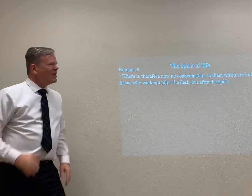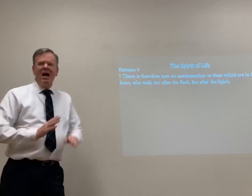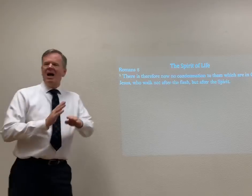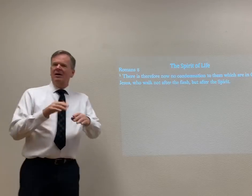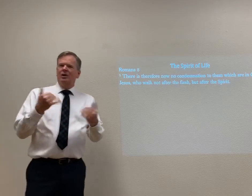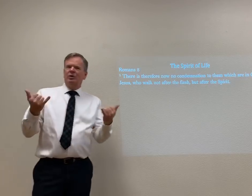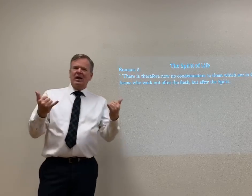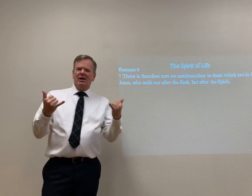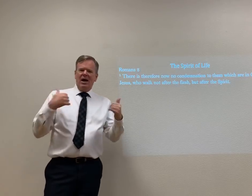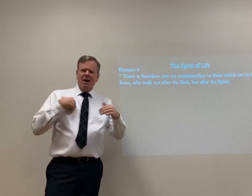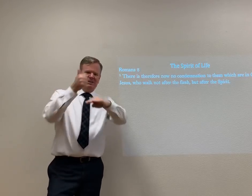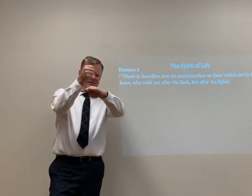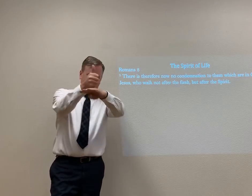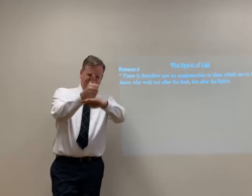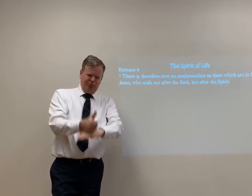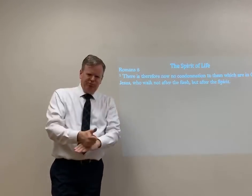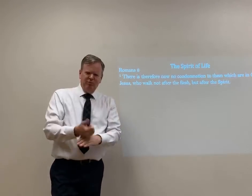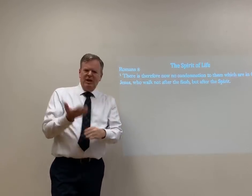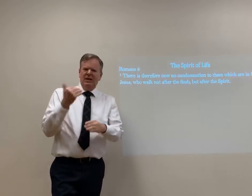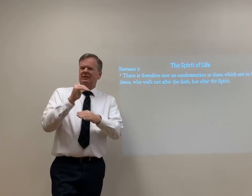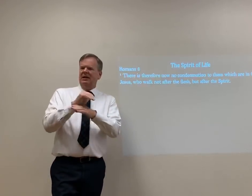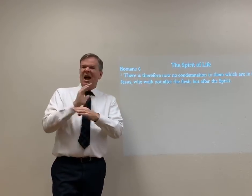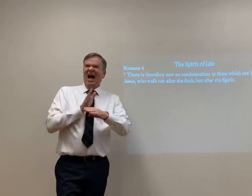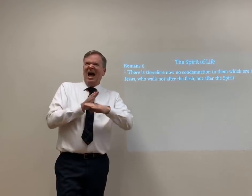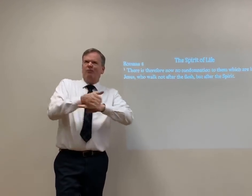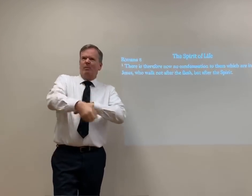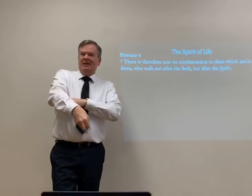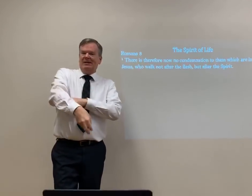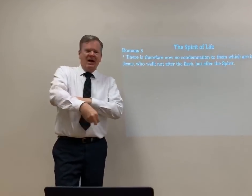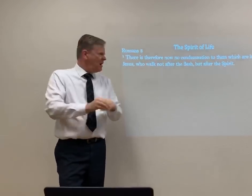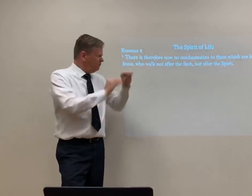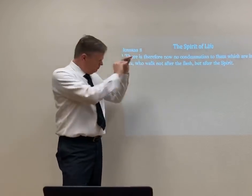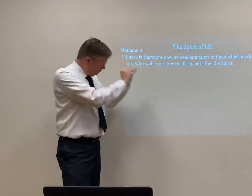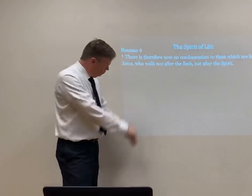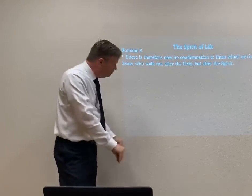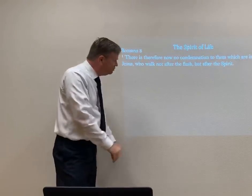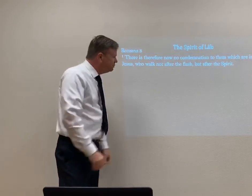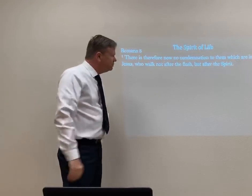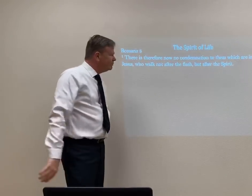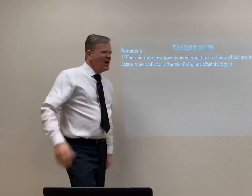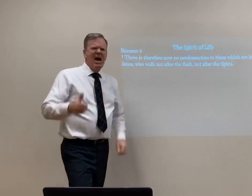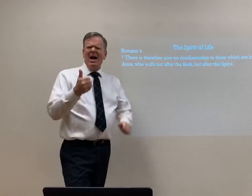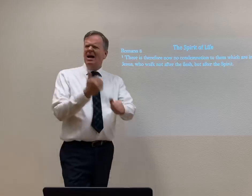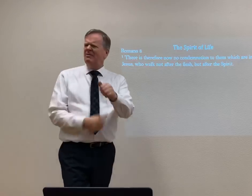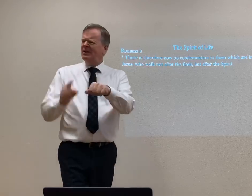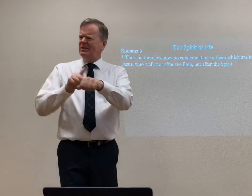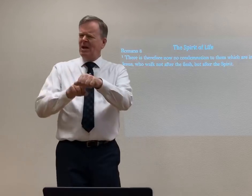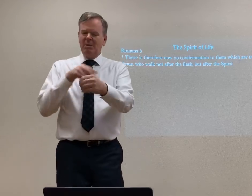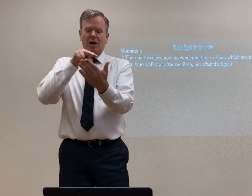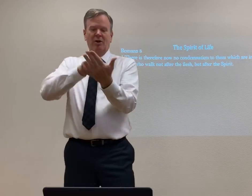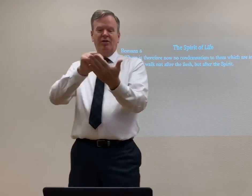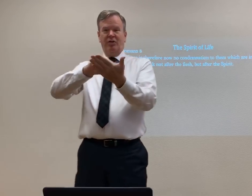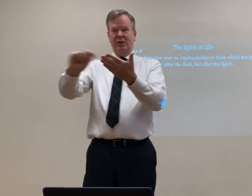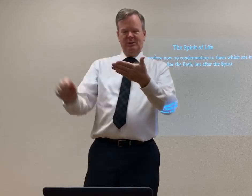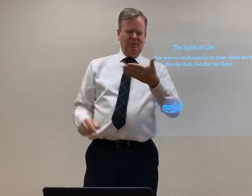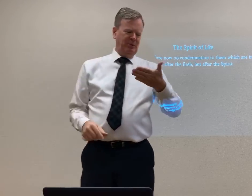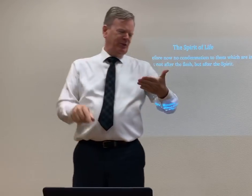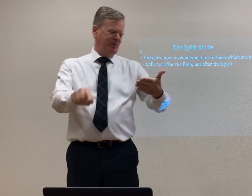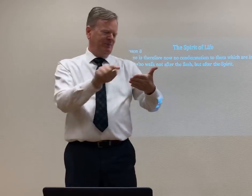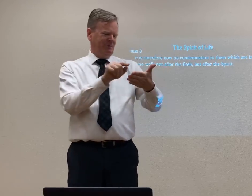Romans chapter 8, verse 1. And today, I set this up after midnight last night, so we put this together pretty quick. Every time I look at a scripture